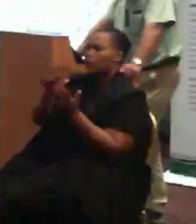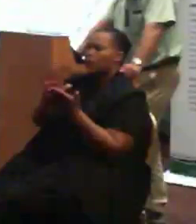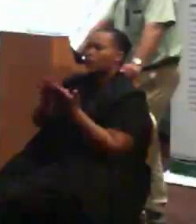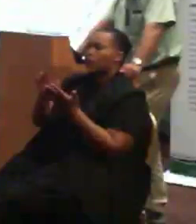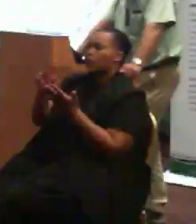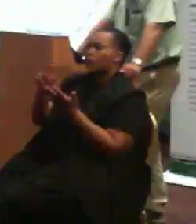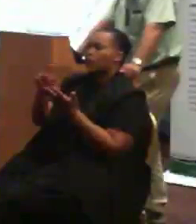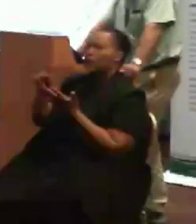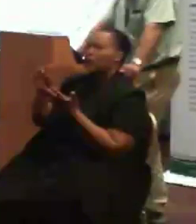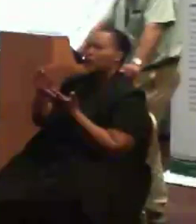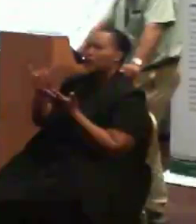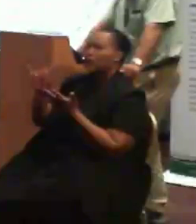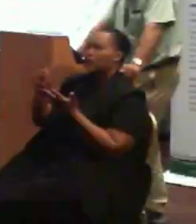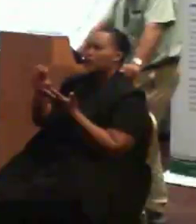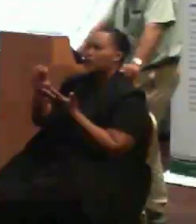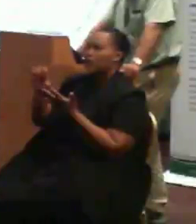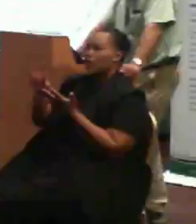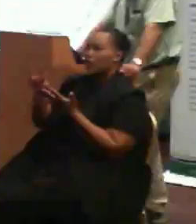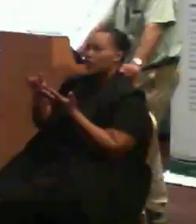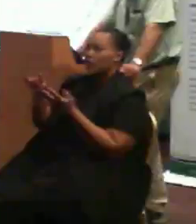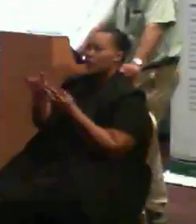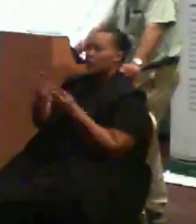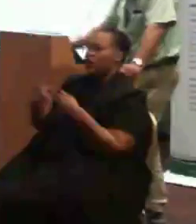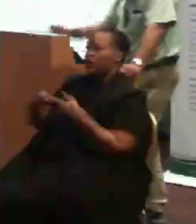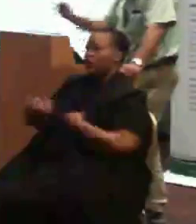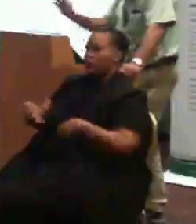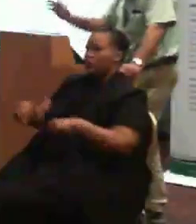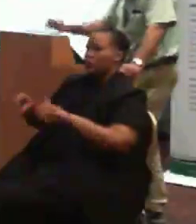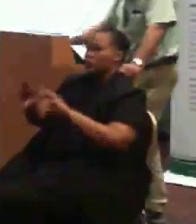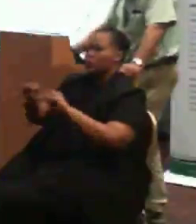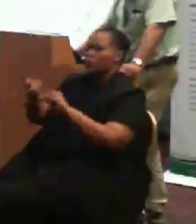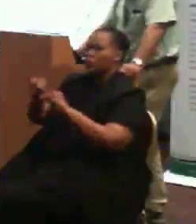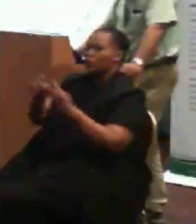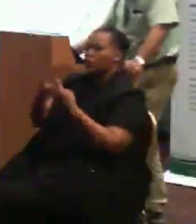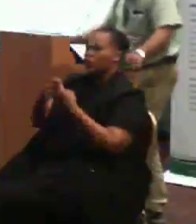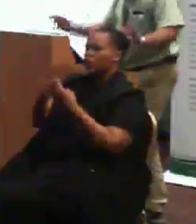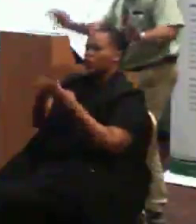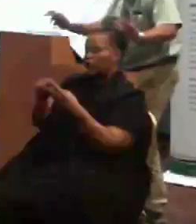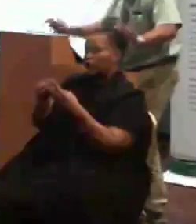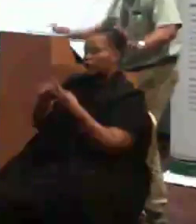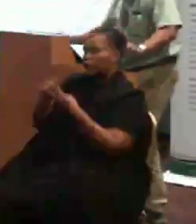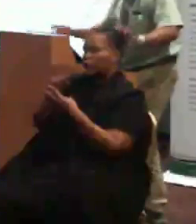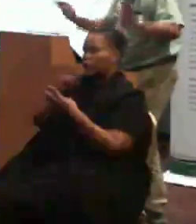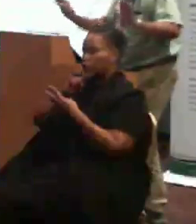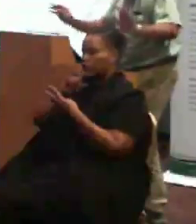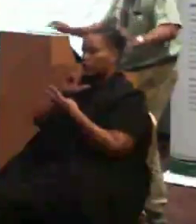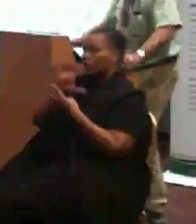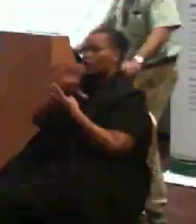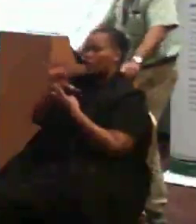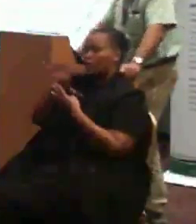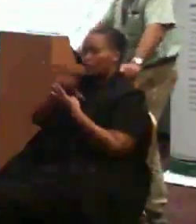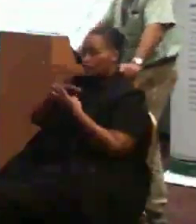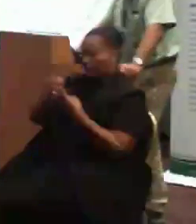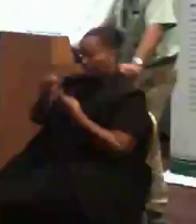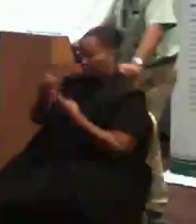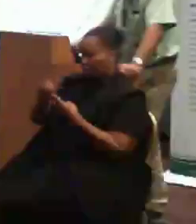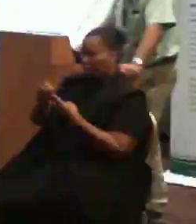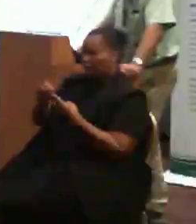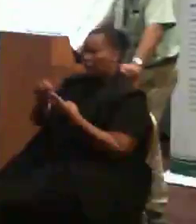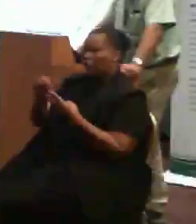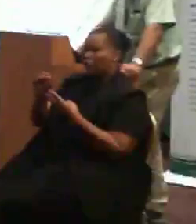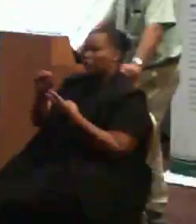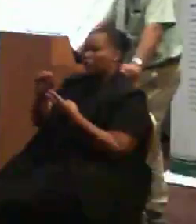3 units that is commissioned, although it doesn't work fine, fix that, but stop there. Kishele the